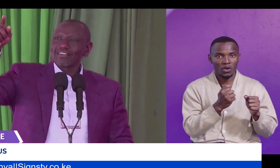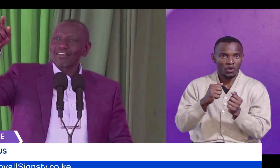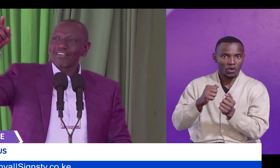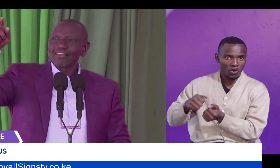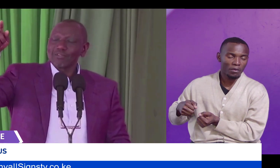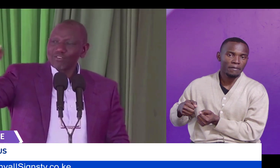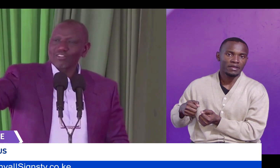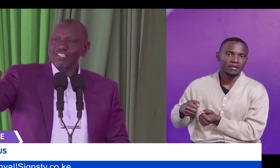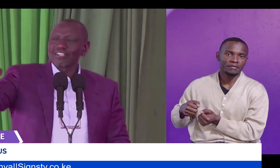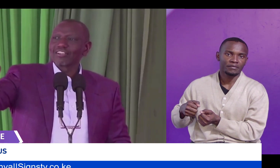Migori,